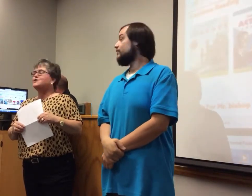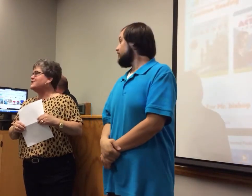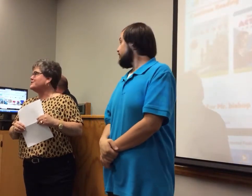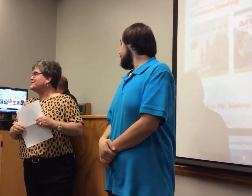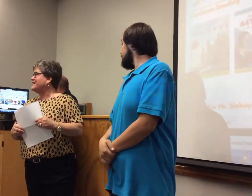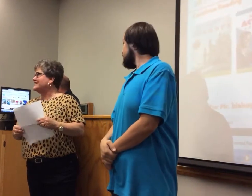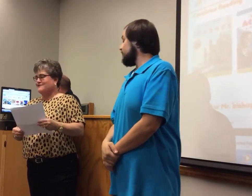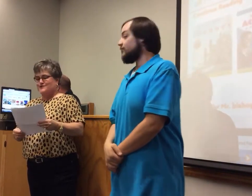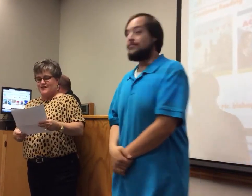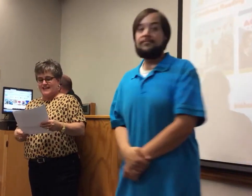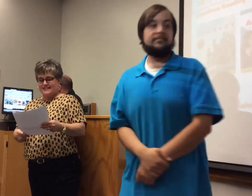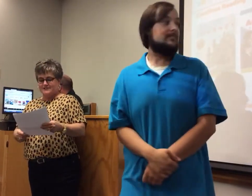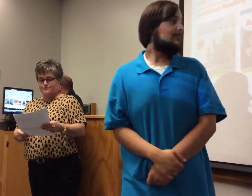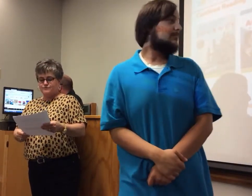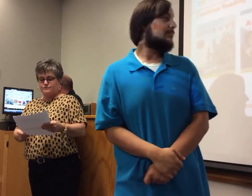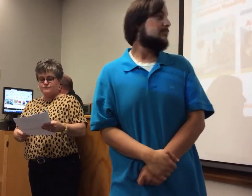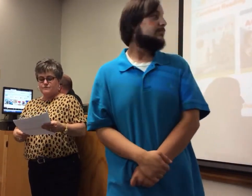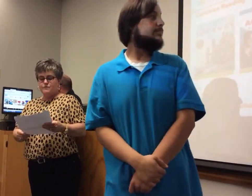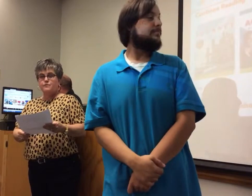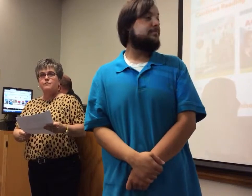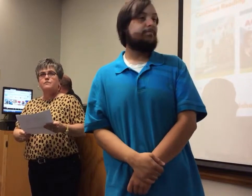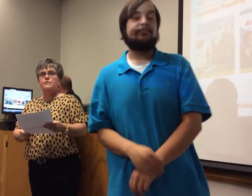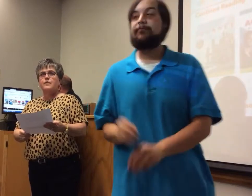And he's going to rearrange a few things.